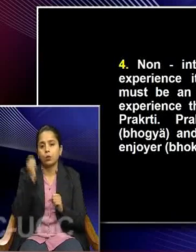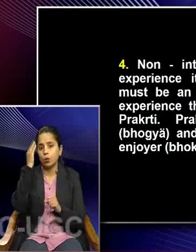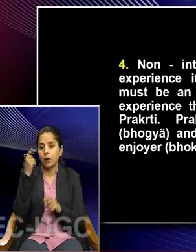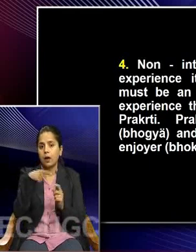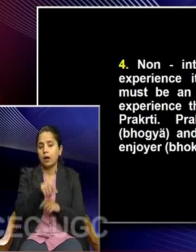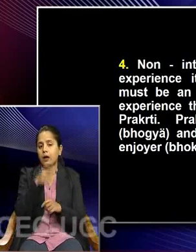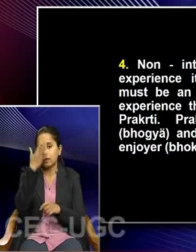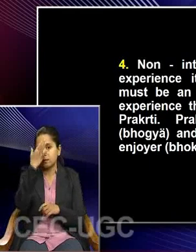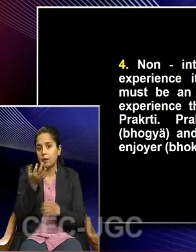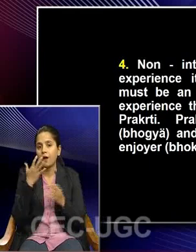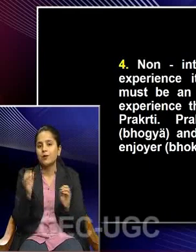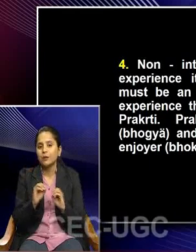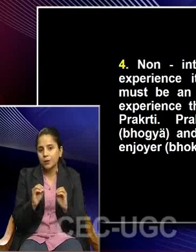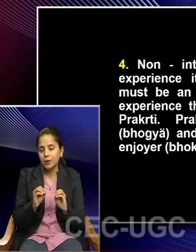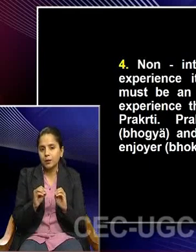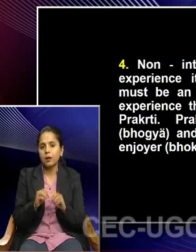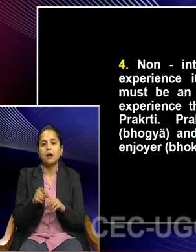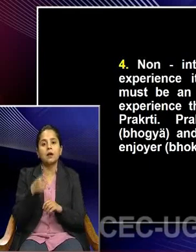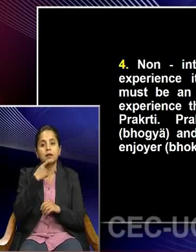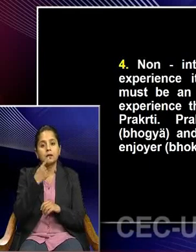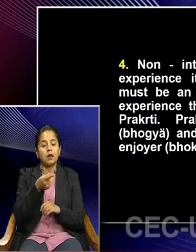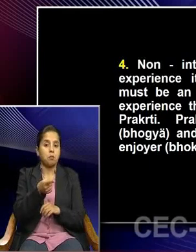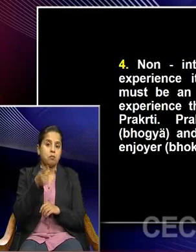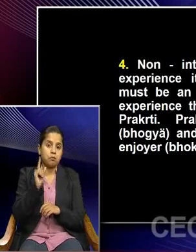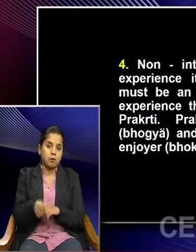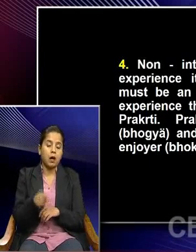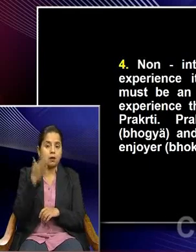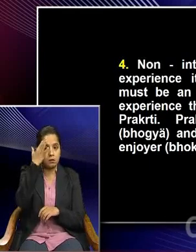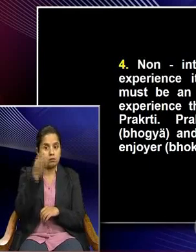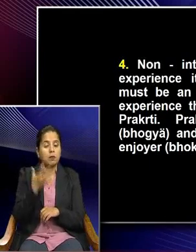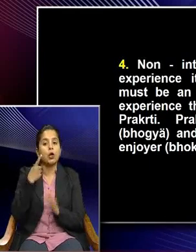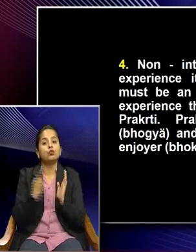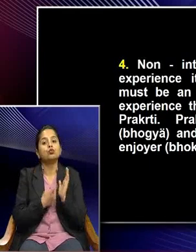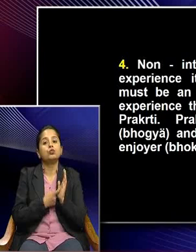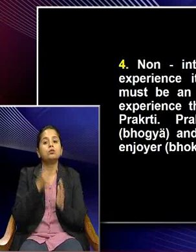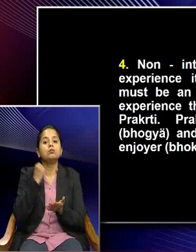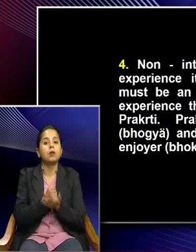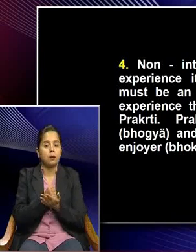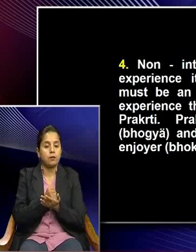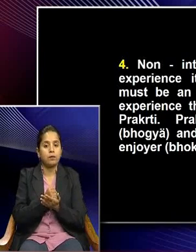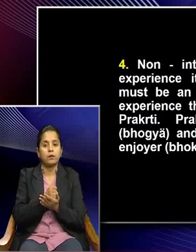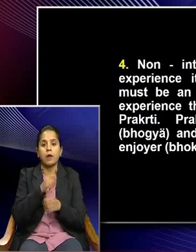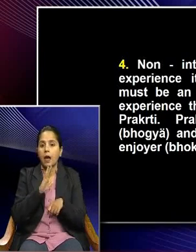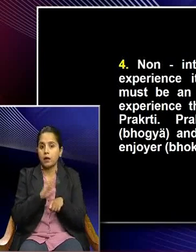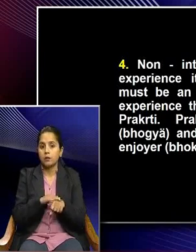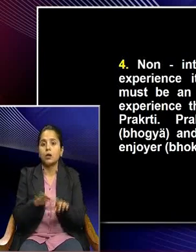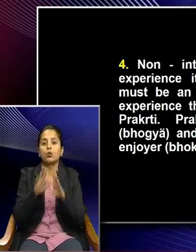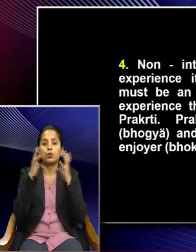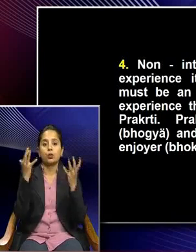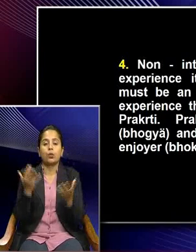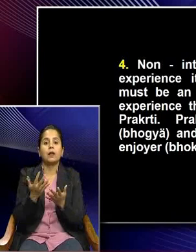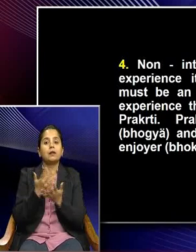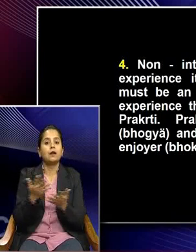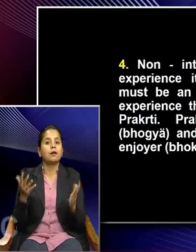not intelligent. So there has to be an intelligent principle to experience the worldly